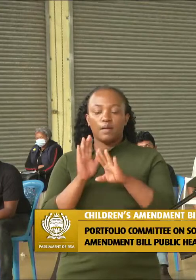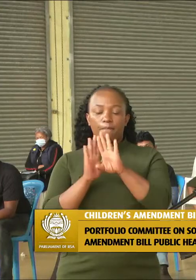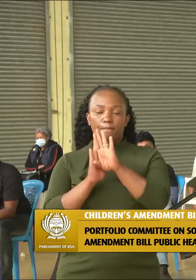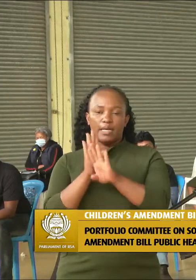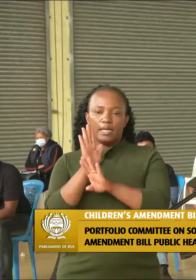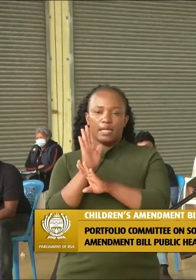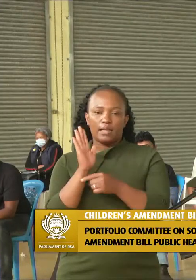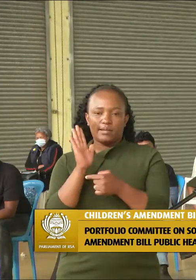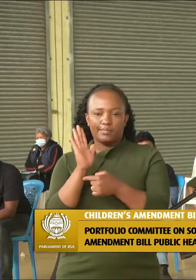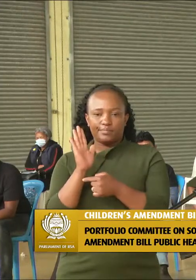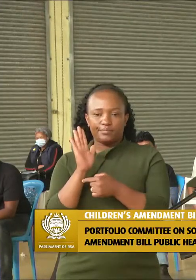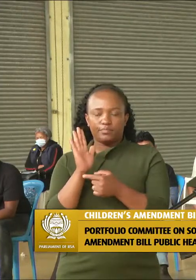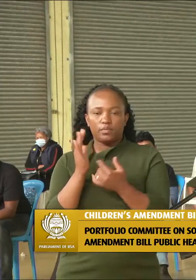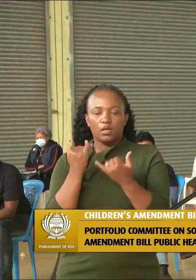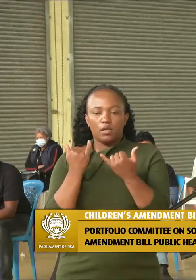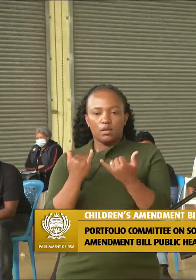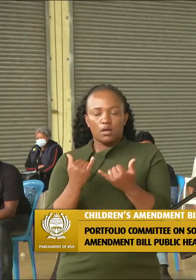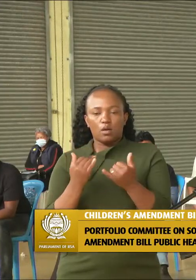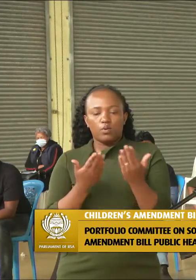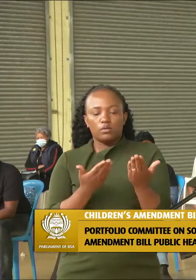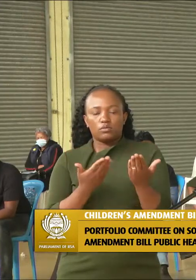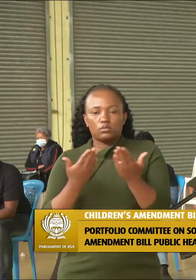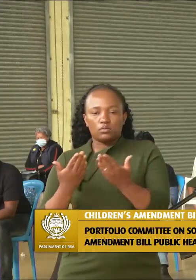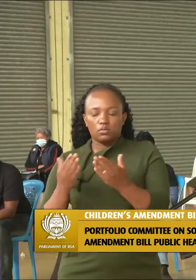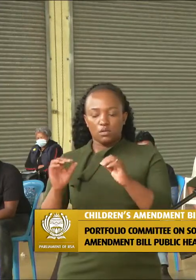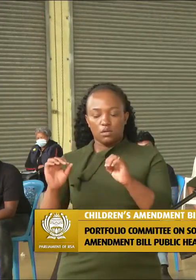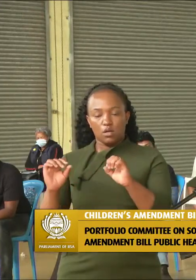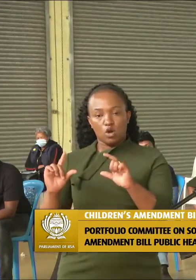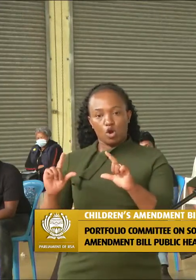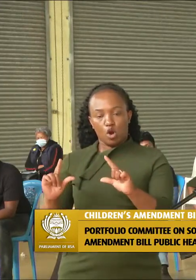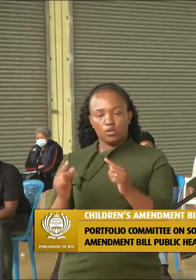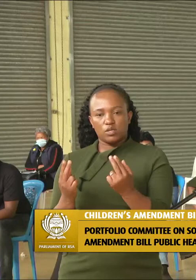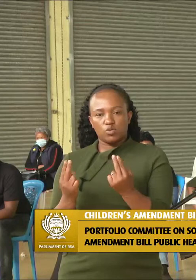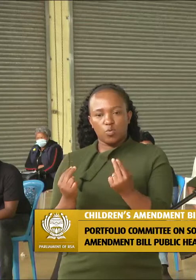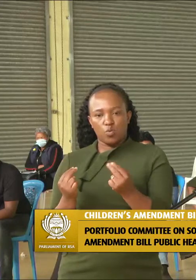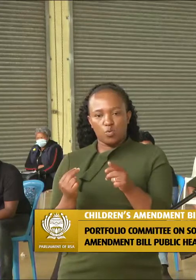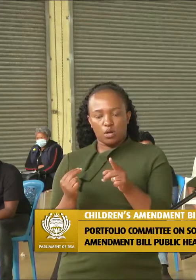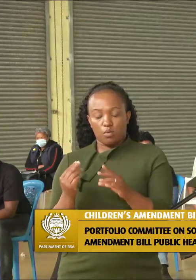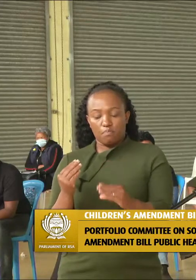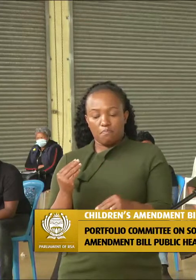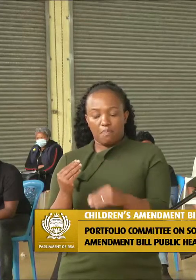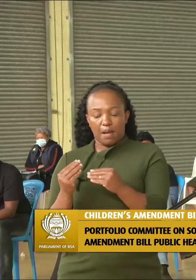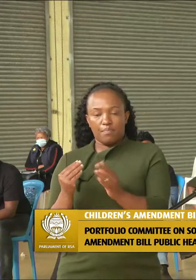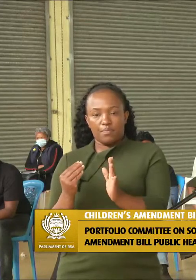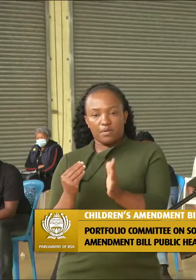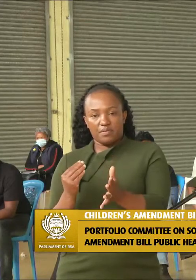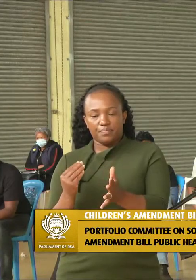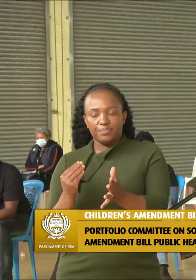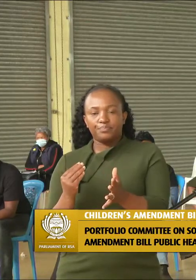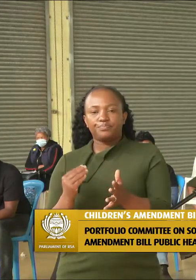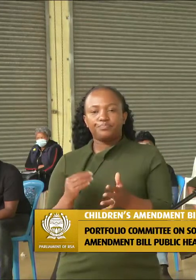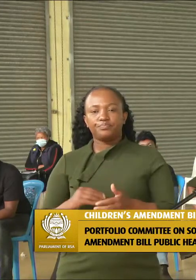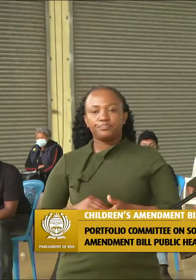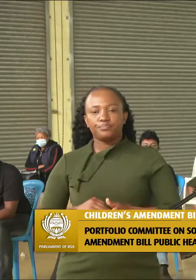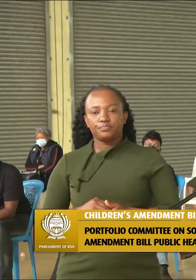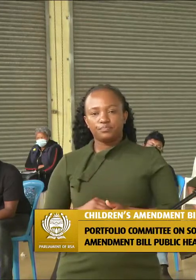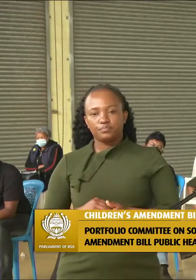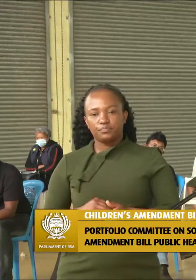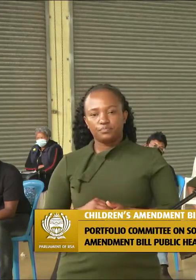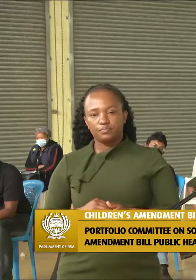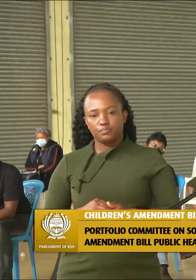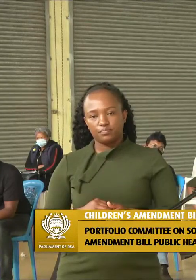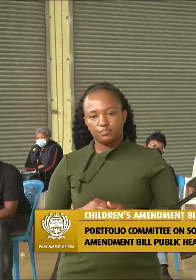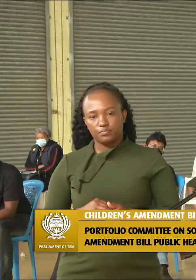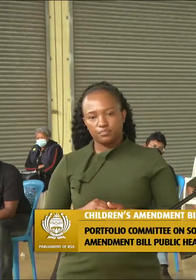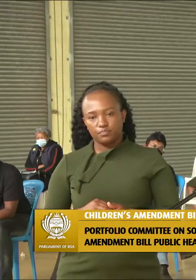we are introducing a new clause Kanti futhi ke kunesinye ke isigajana futhi ke esizokwethulwa ngawo lo